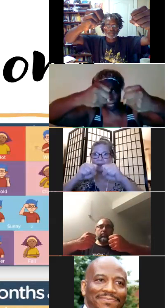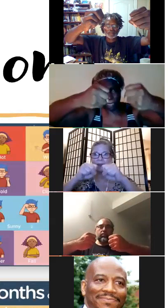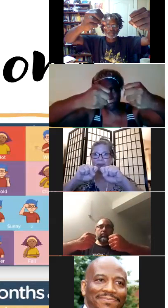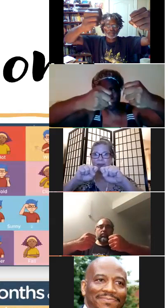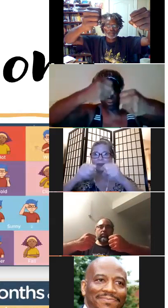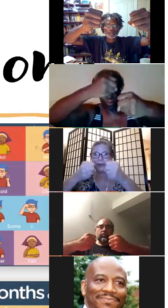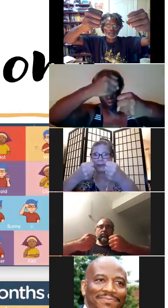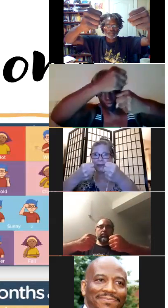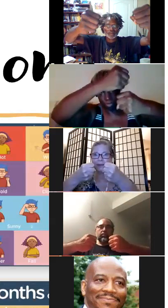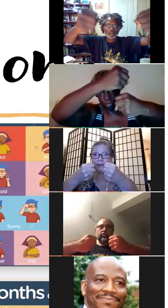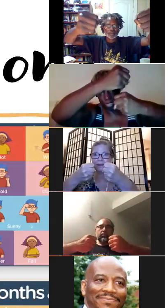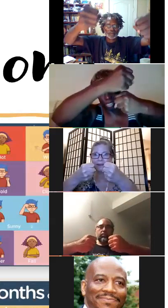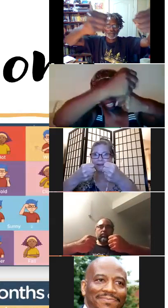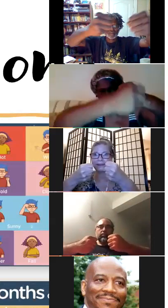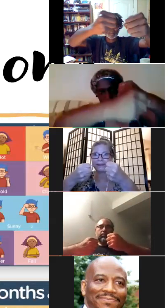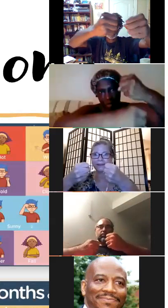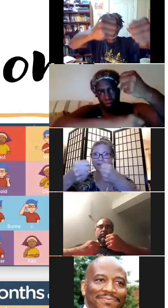right?